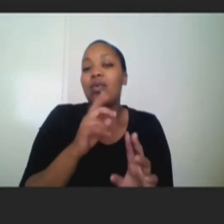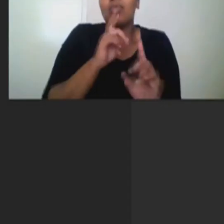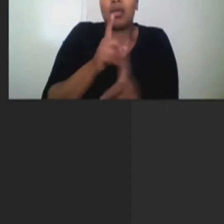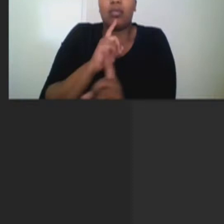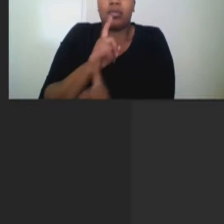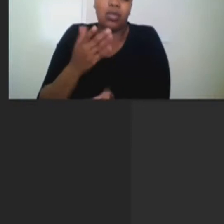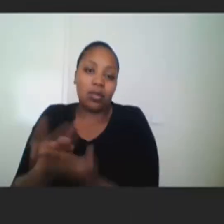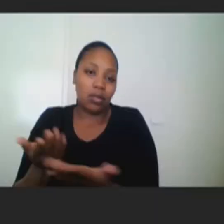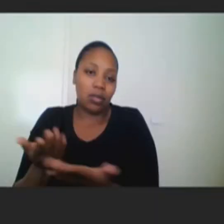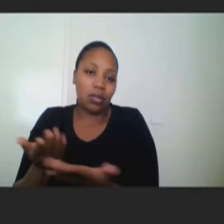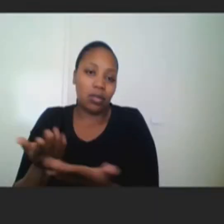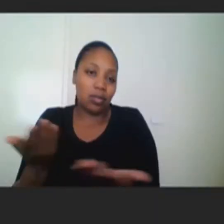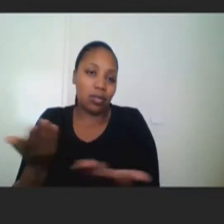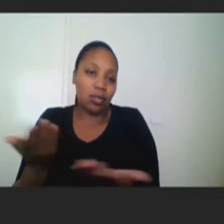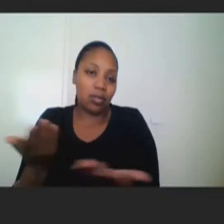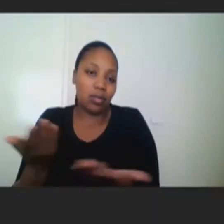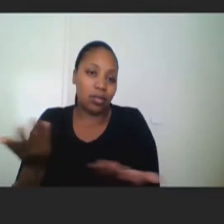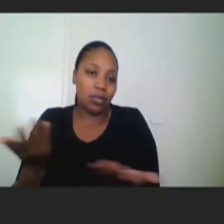Over.